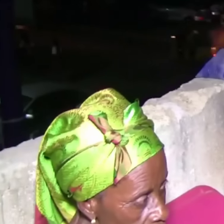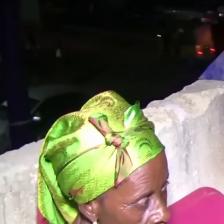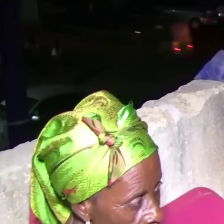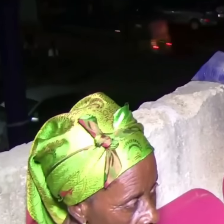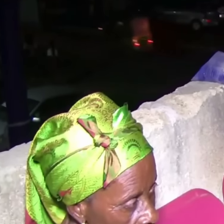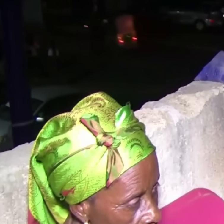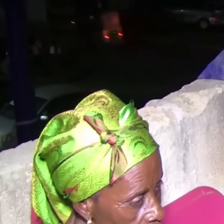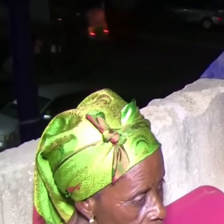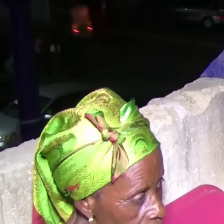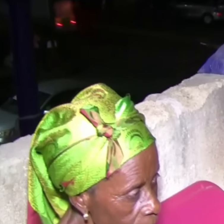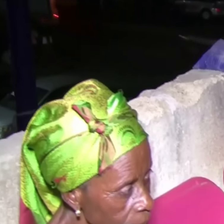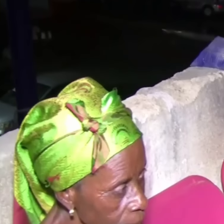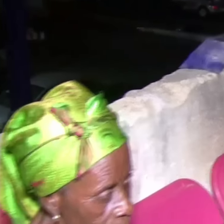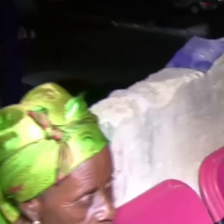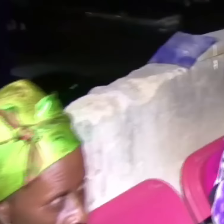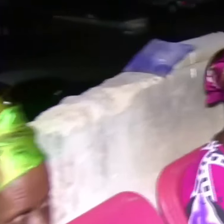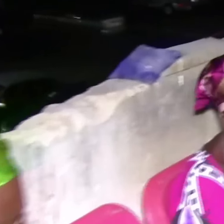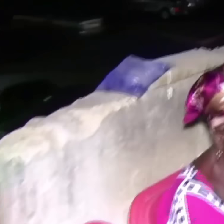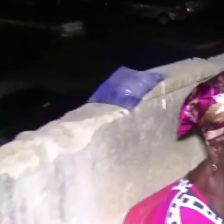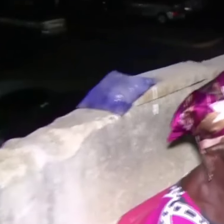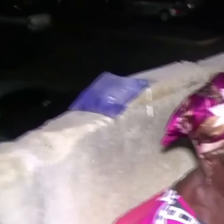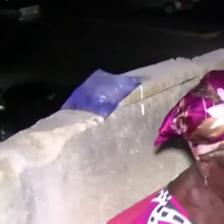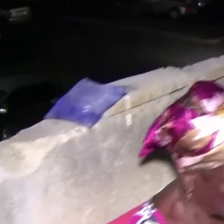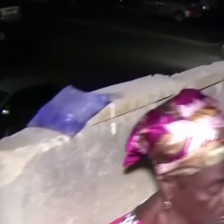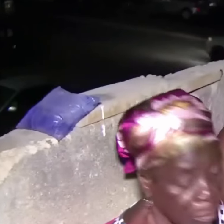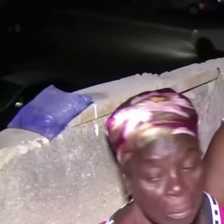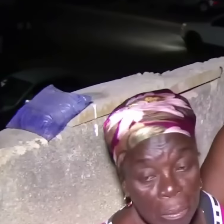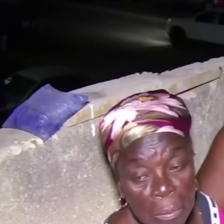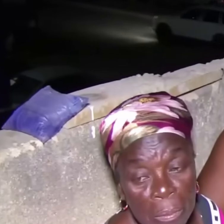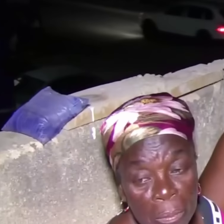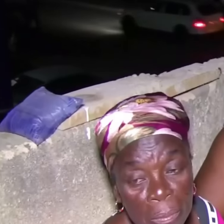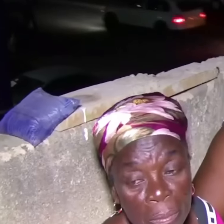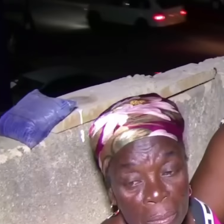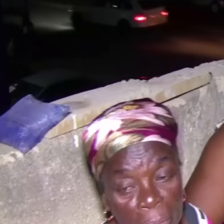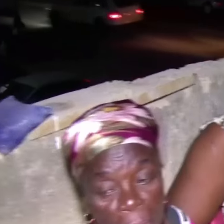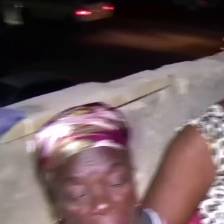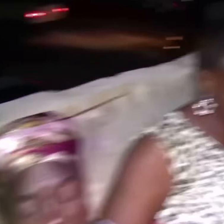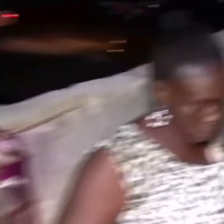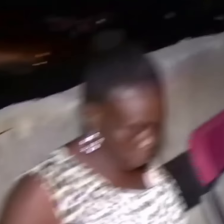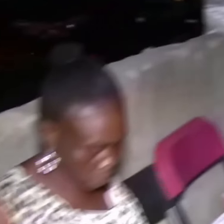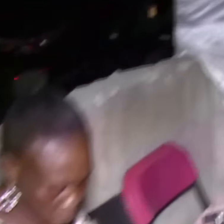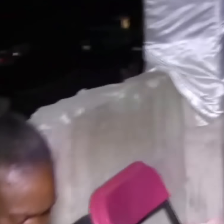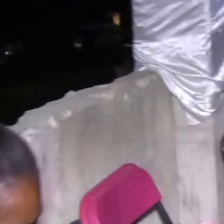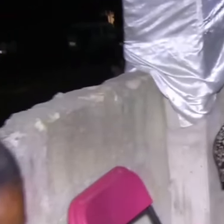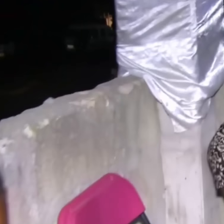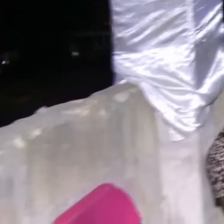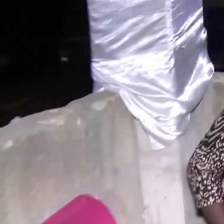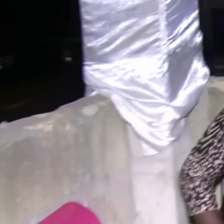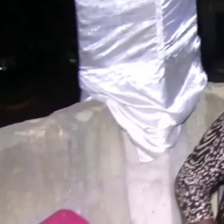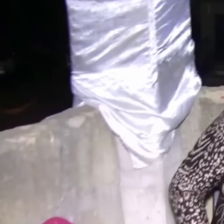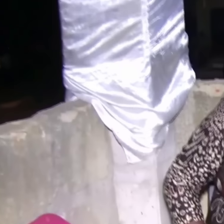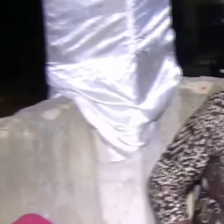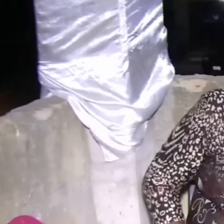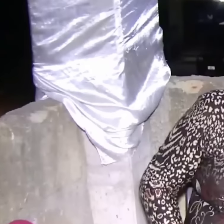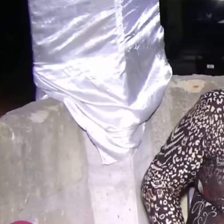ba bi bible ka kire o se e ma won sa be nkum e hu die ni fa e ye no aye ebra wo